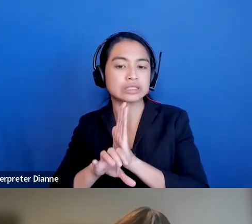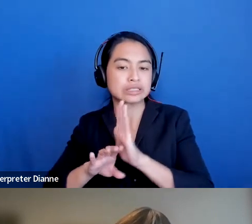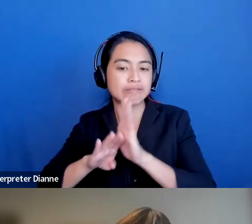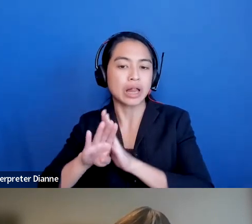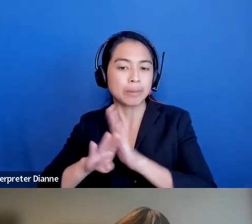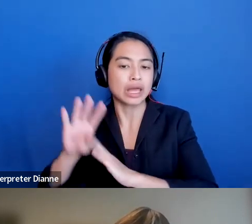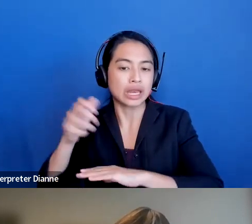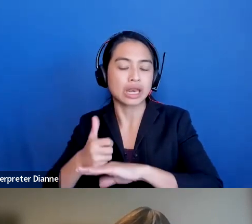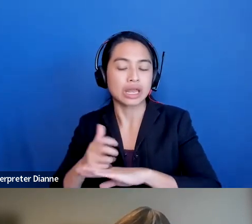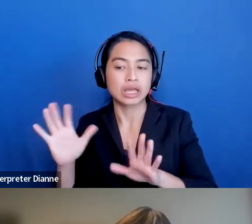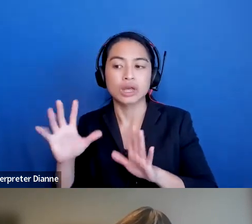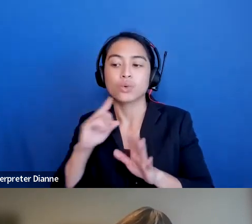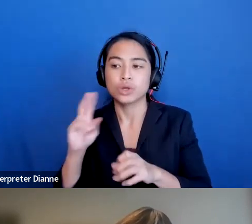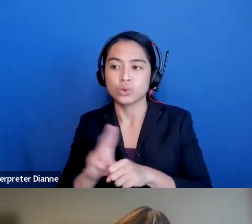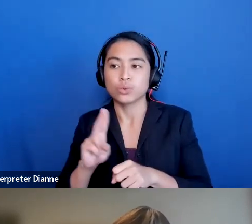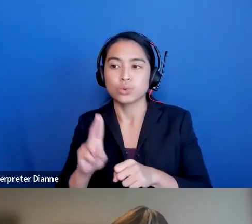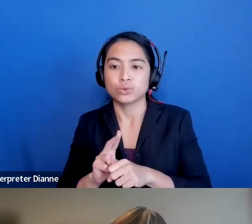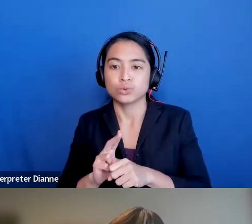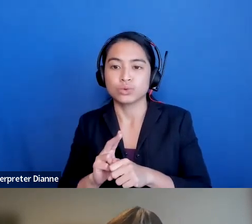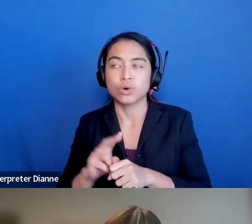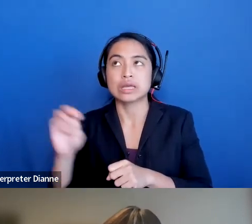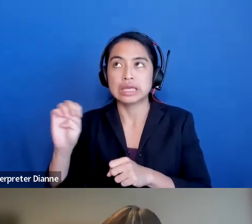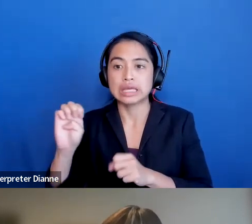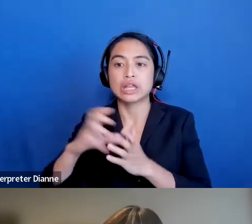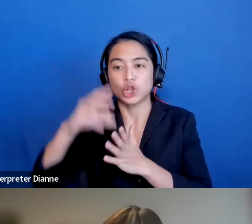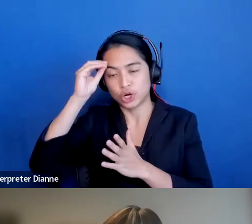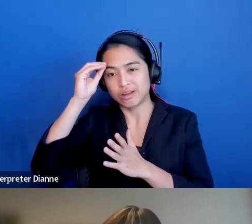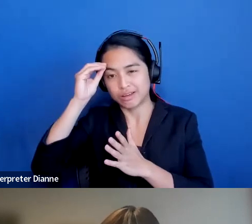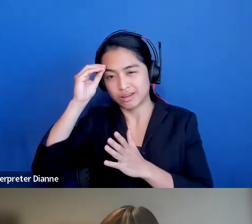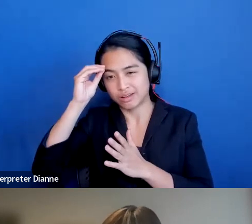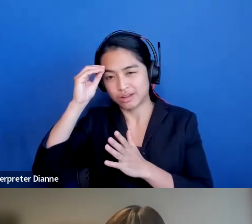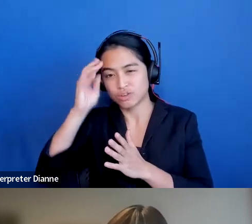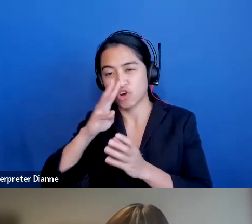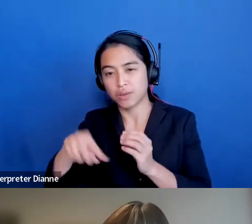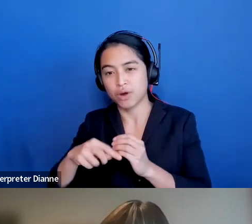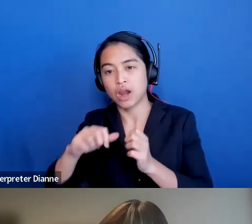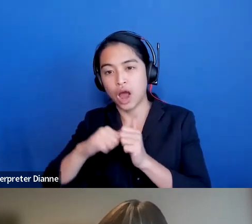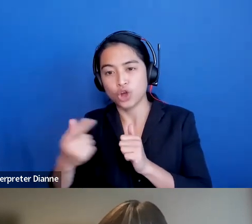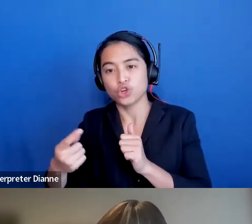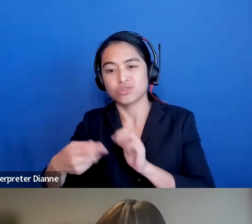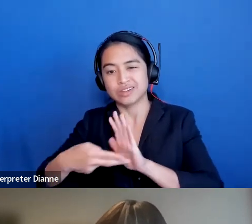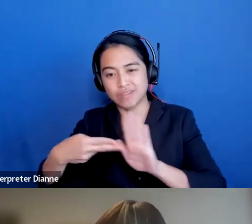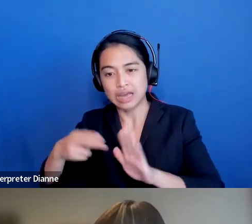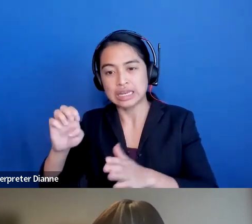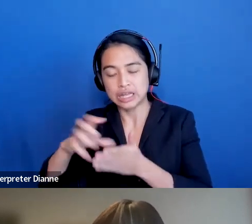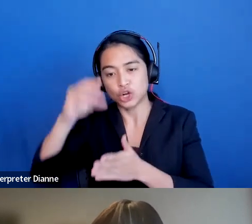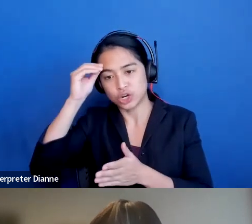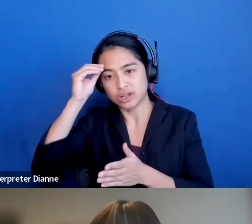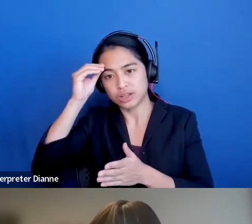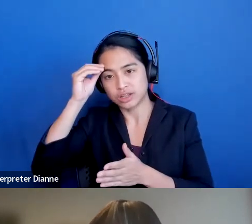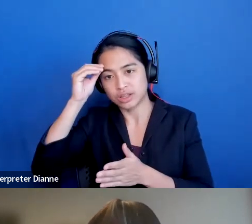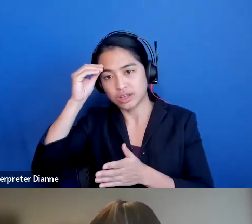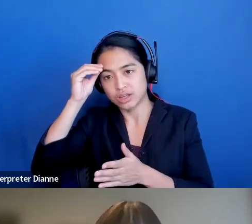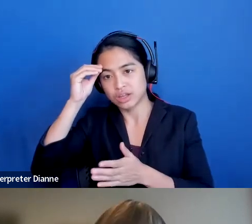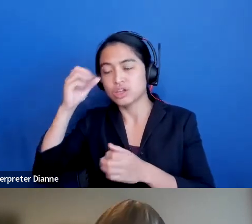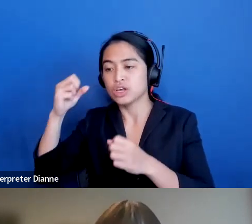We use, so e-learning, if that's how you're talking about, you know, how you're defining e-learning as a It's instructional